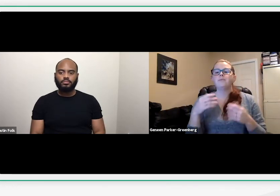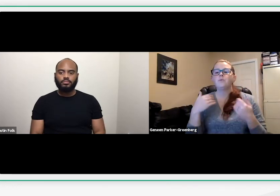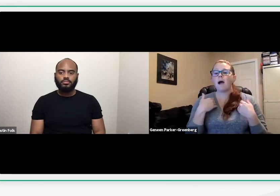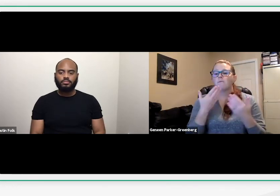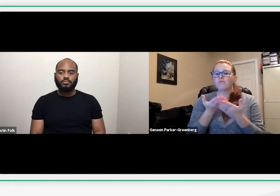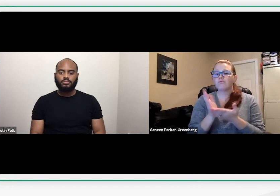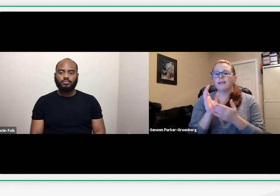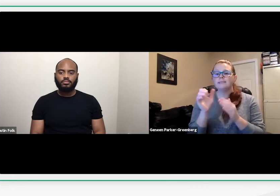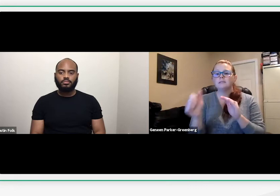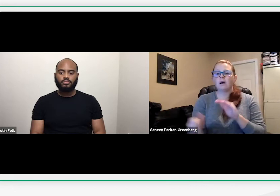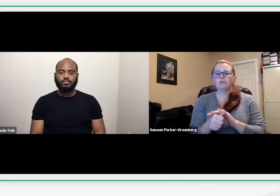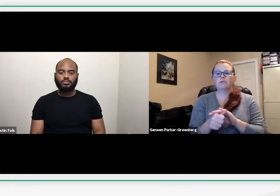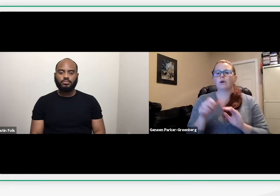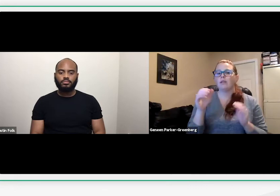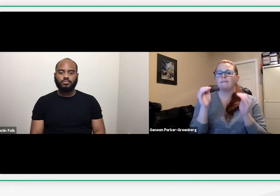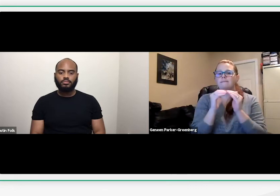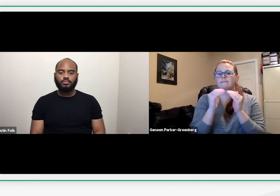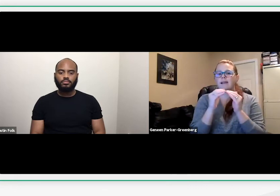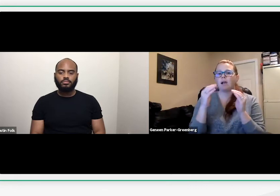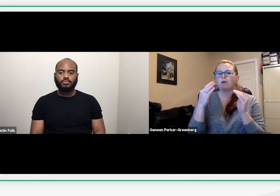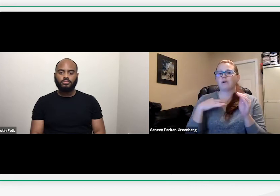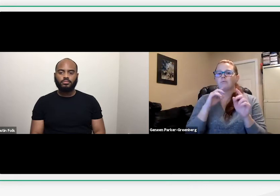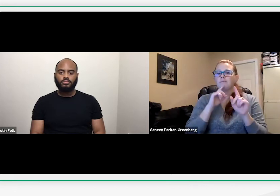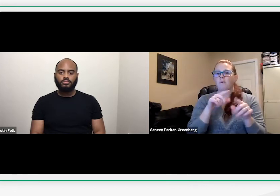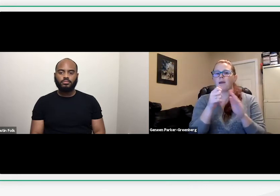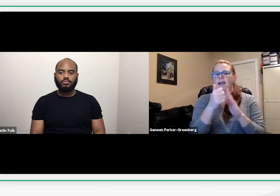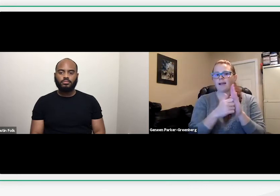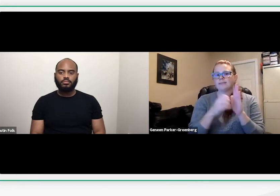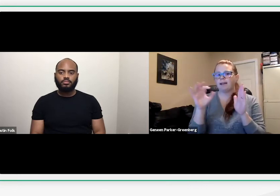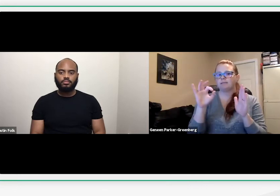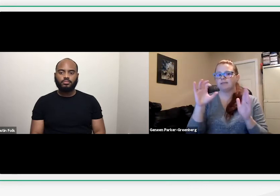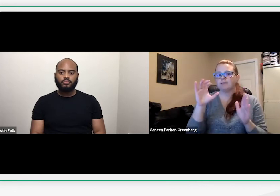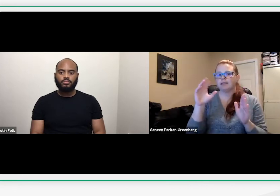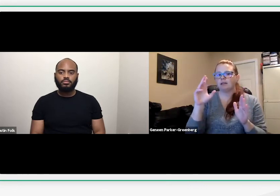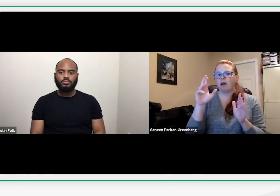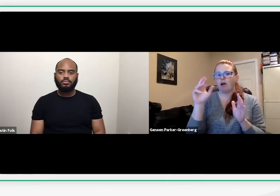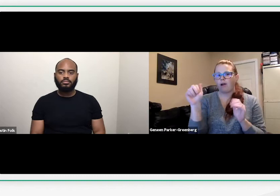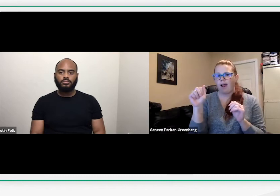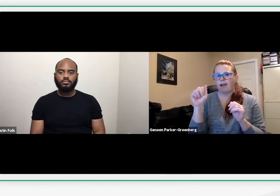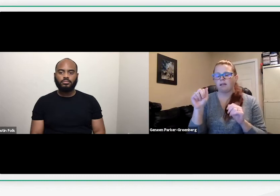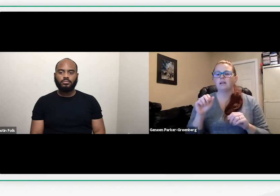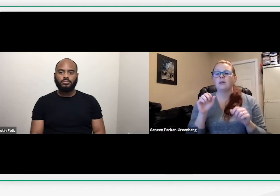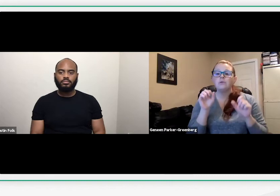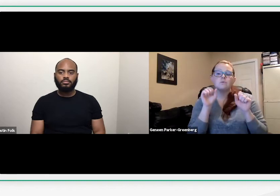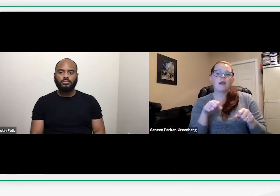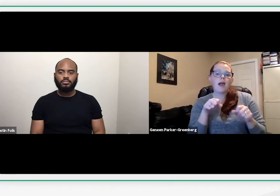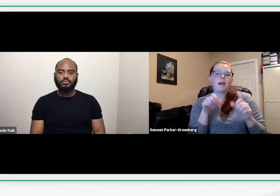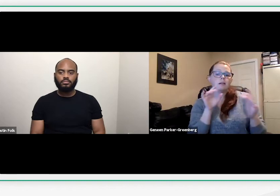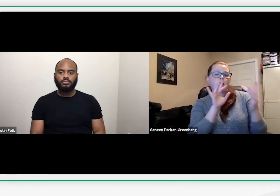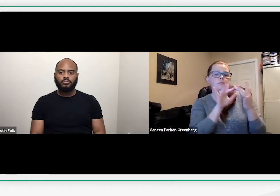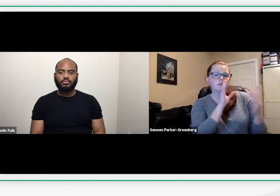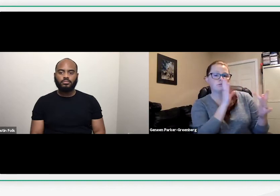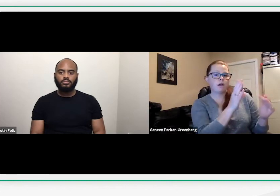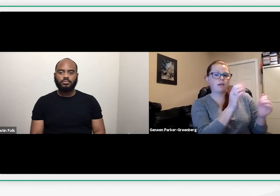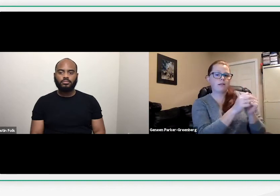not belong to you or that in fact belongs to someone else. You also have, under the Fair